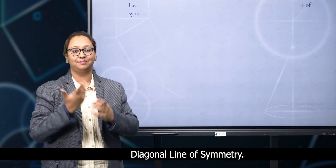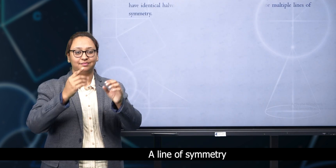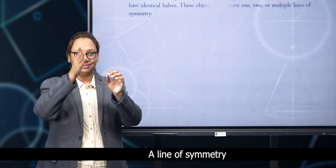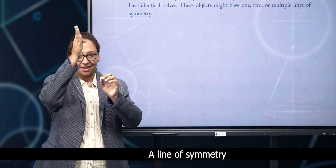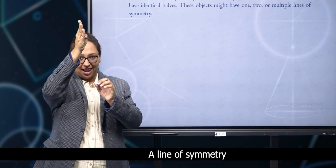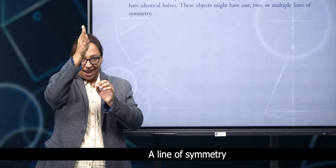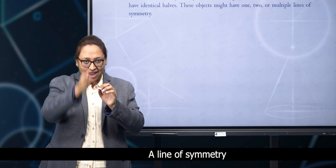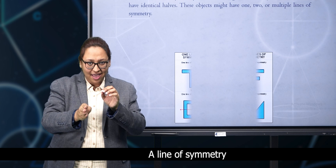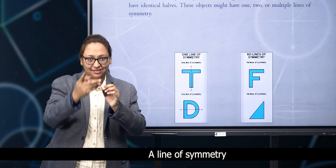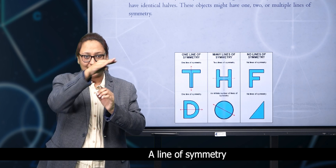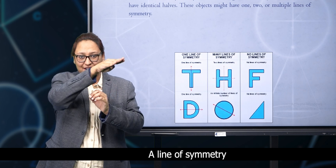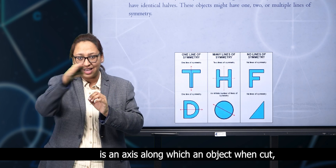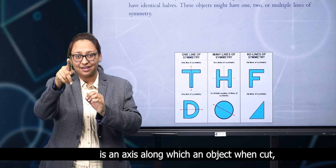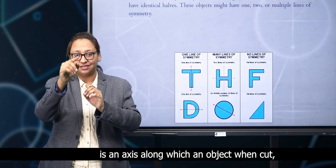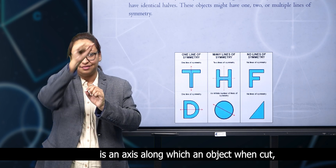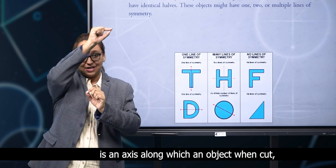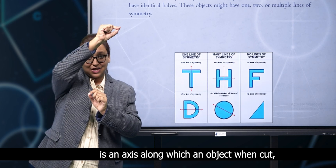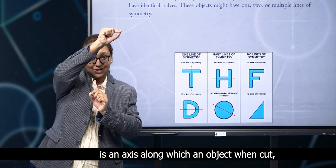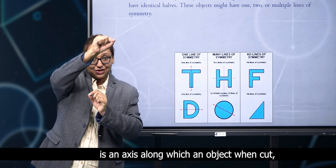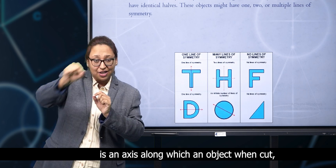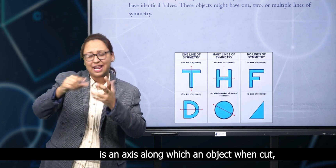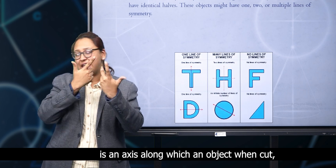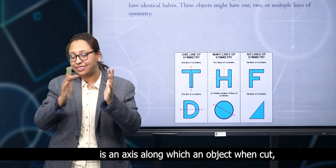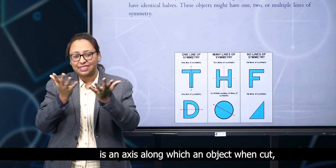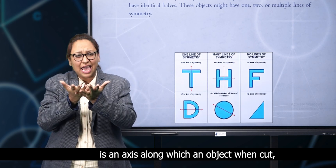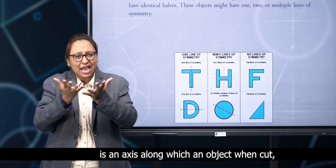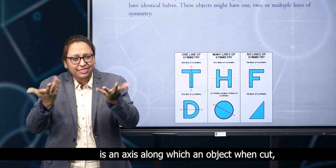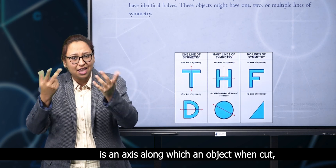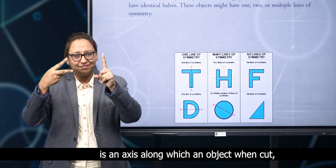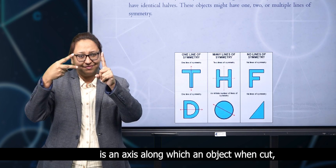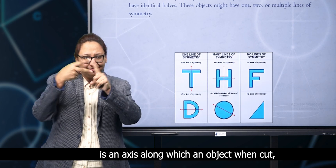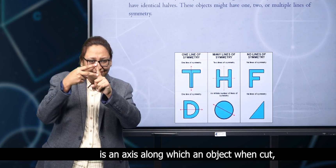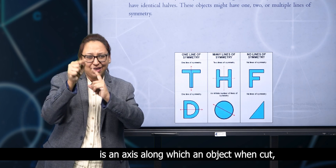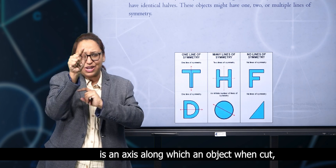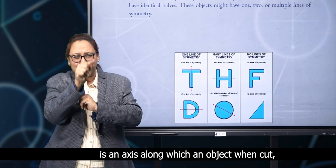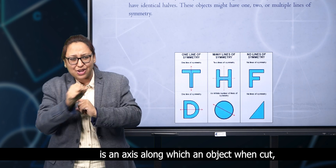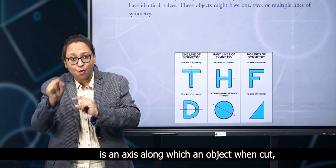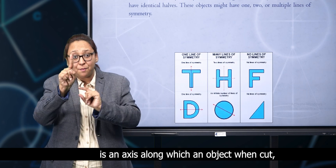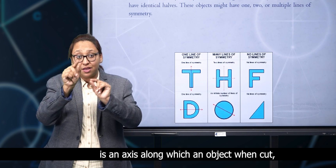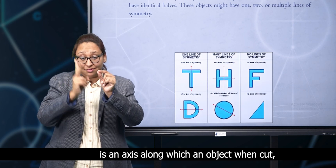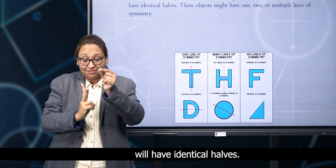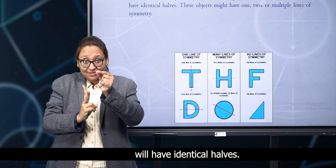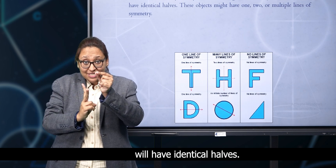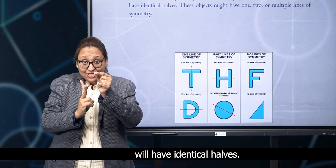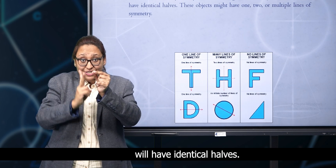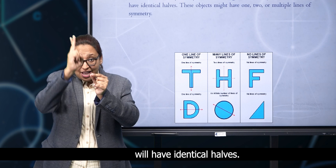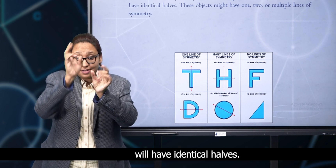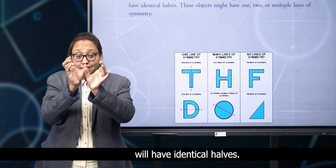A line of symmetry is an axis along which an object, when cut, will have identical